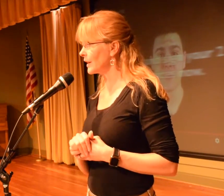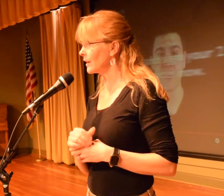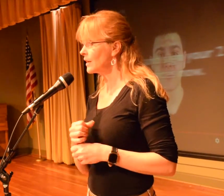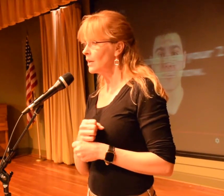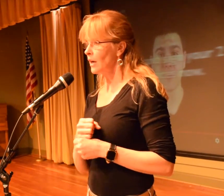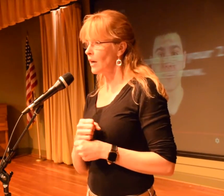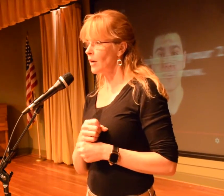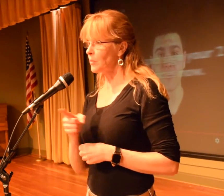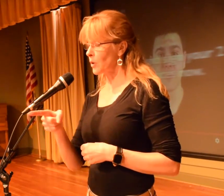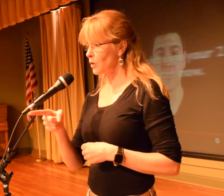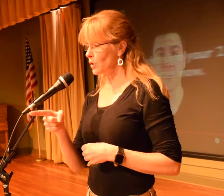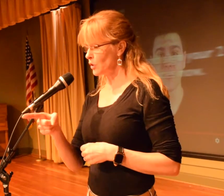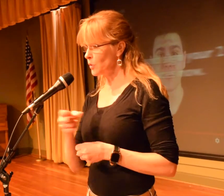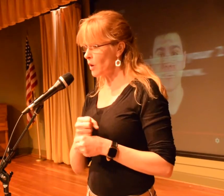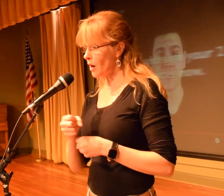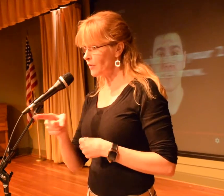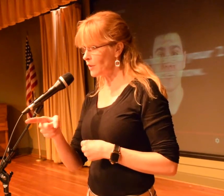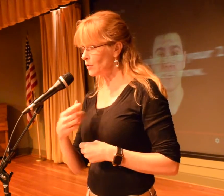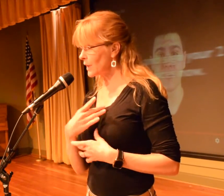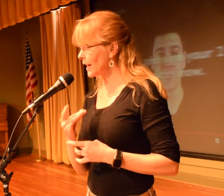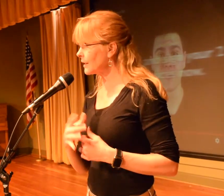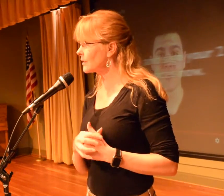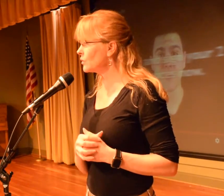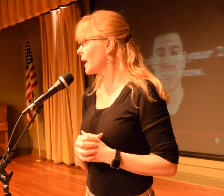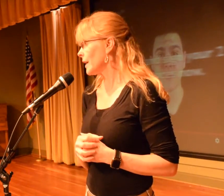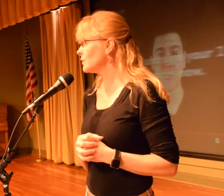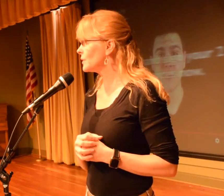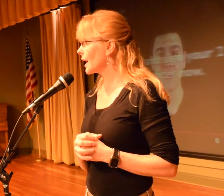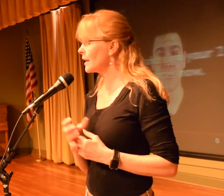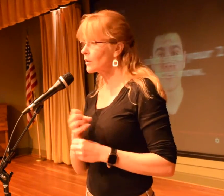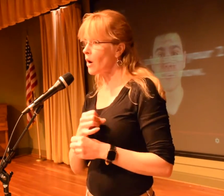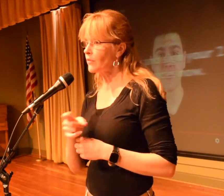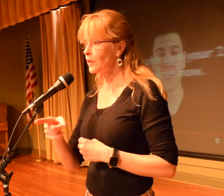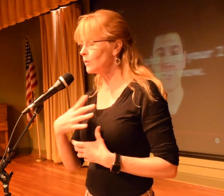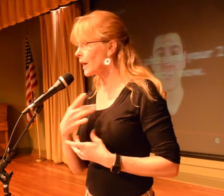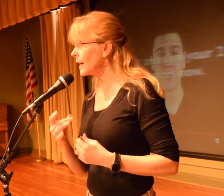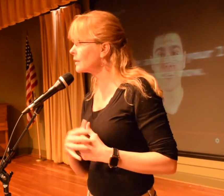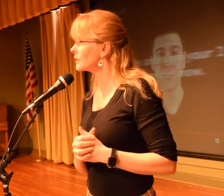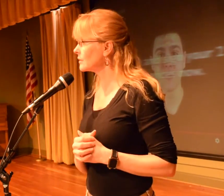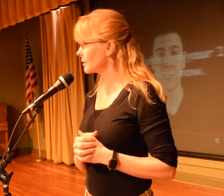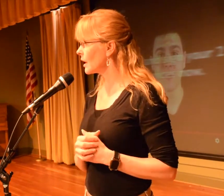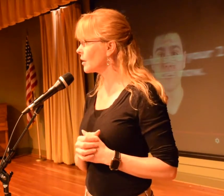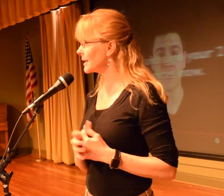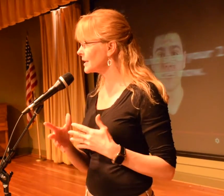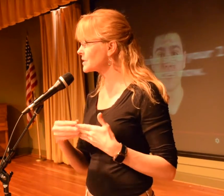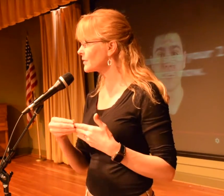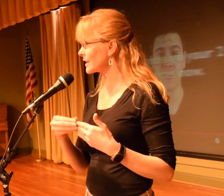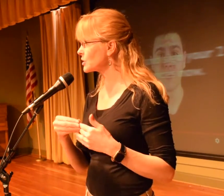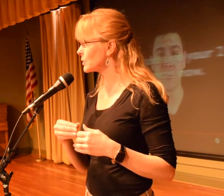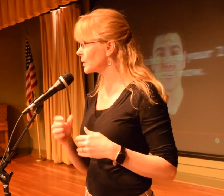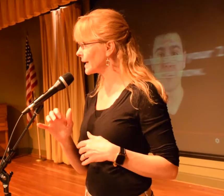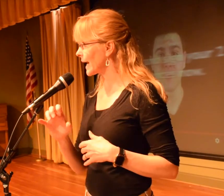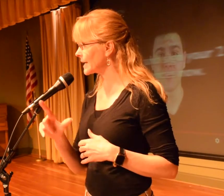coffee? You coffee you like, you can do that. Coffee you like. It is flexible in